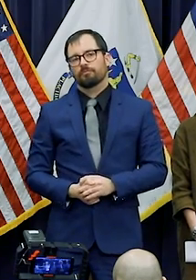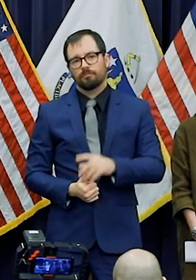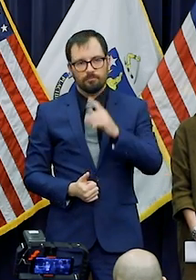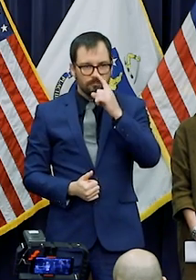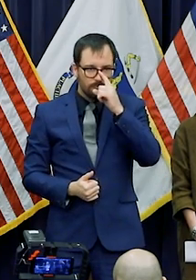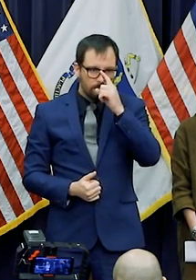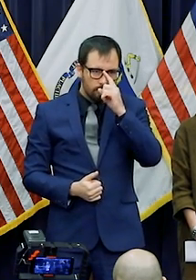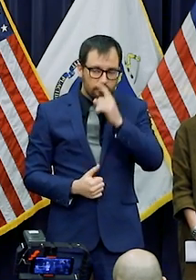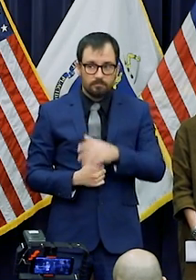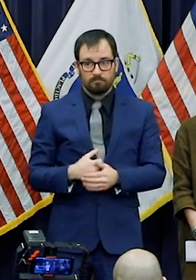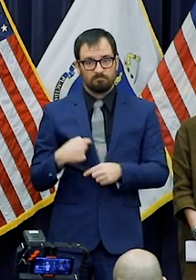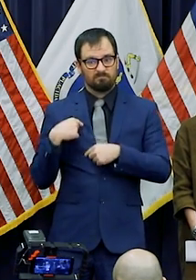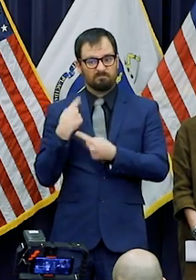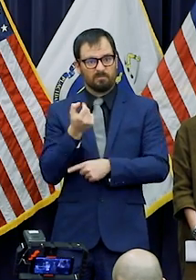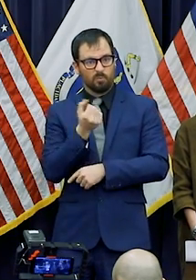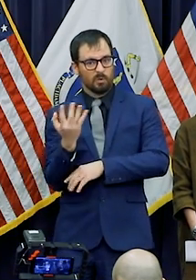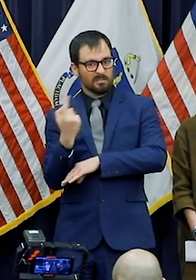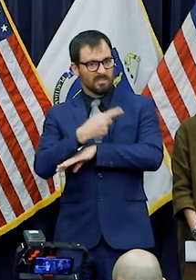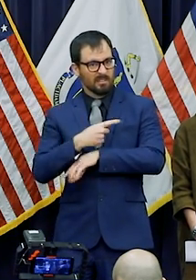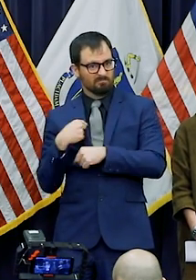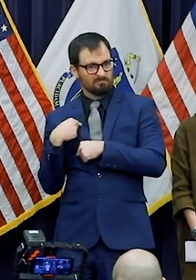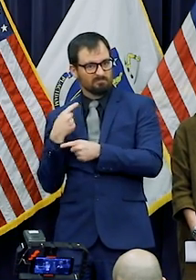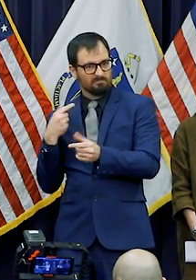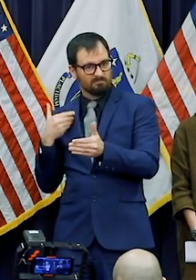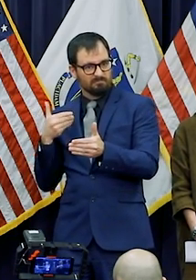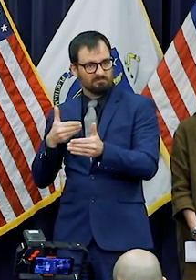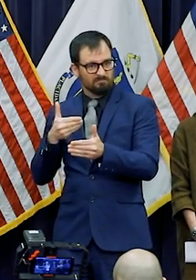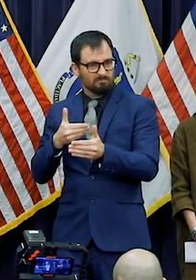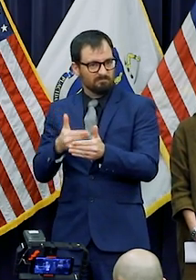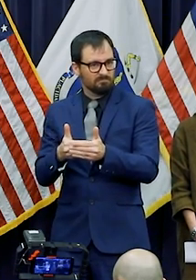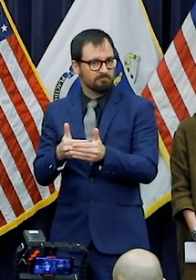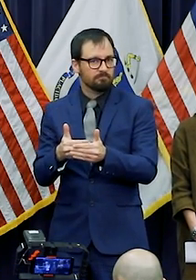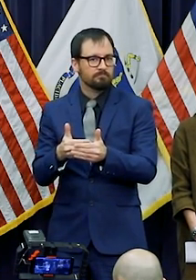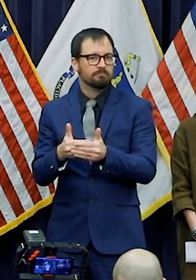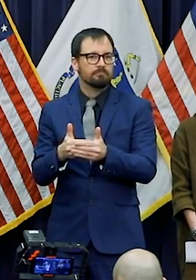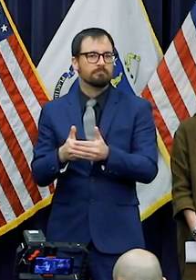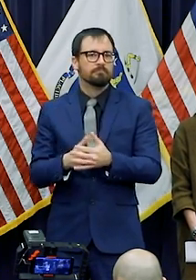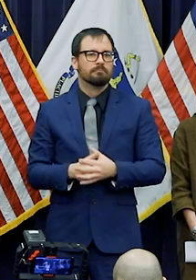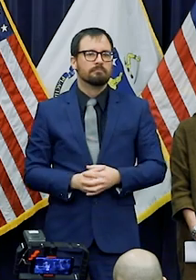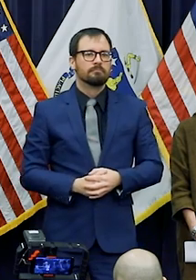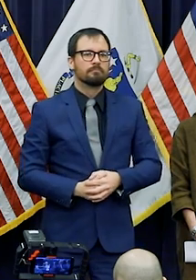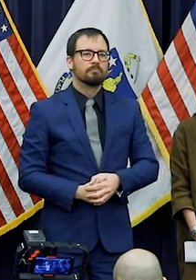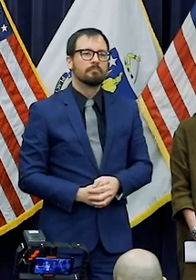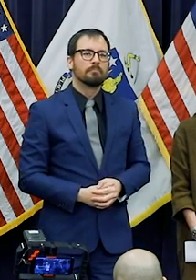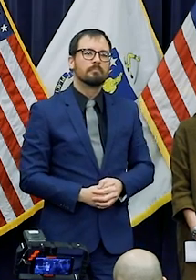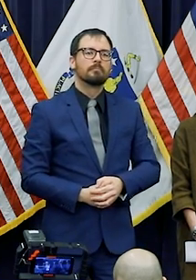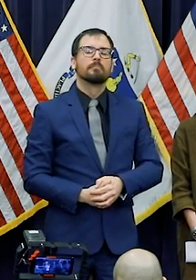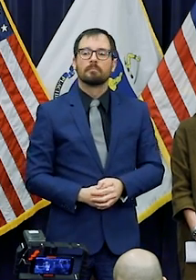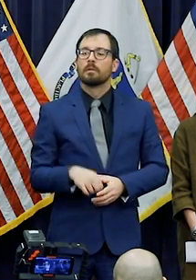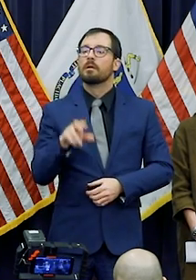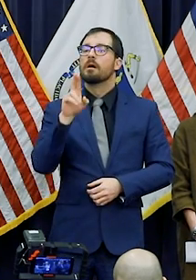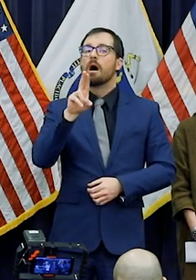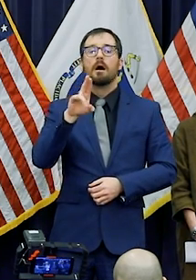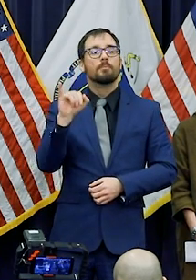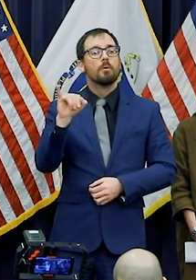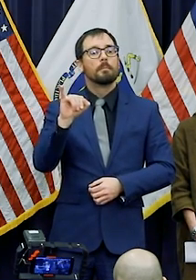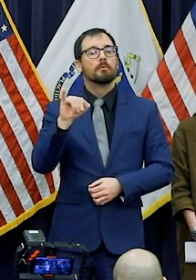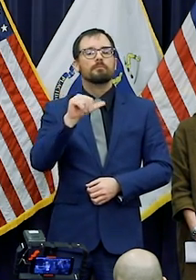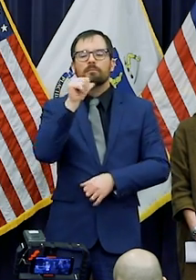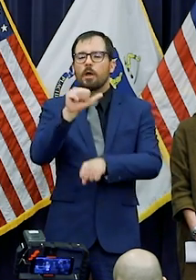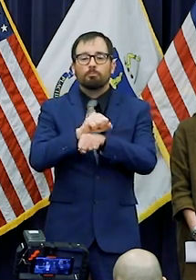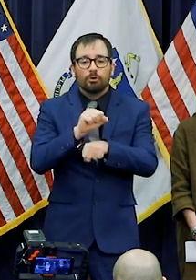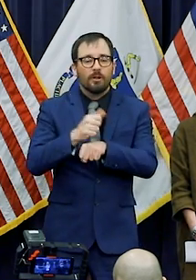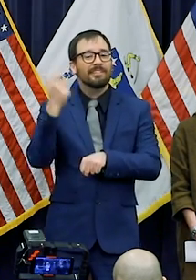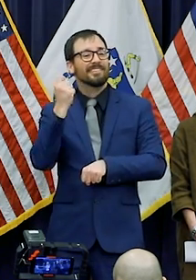of the requirements around current unemployment claims. This will allow many of the workers affected by closures to get some financial relief.